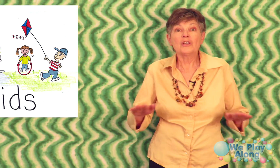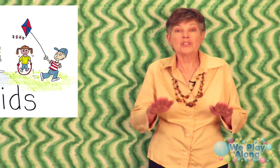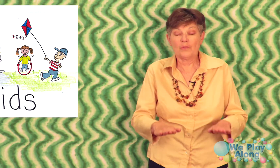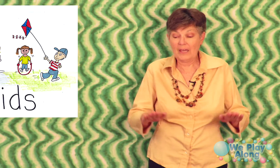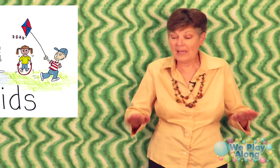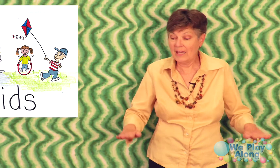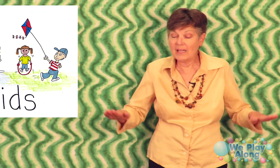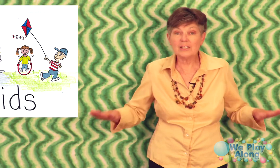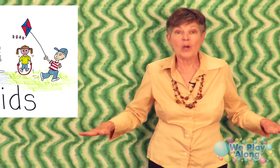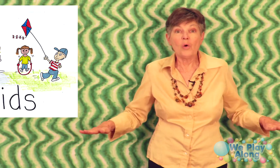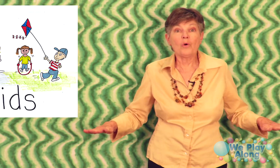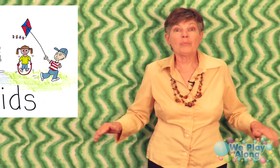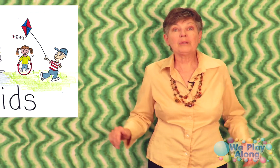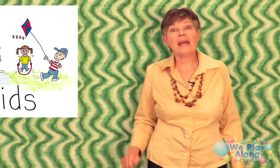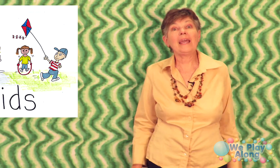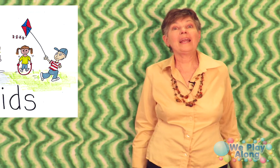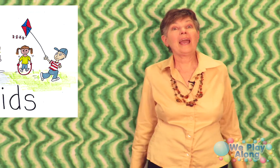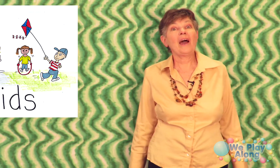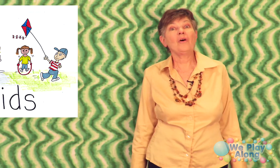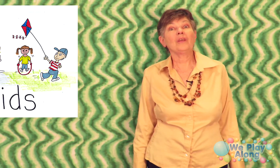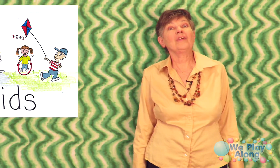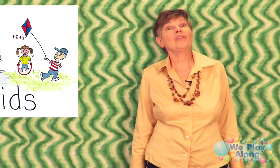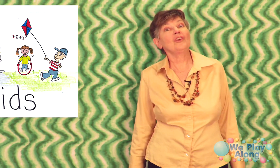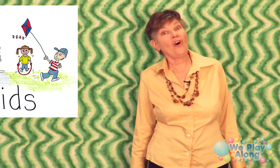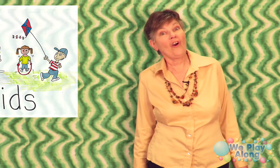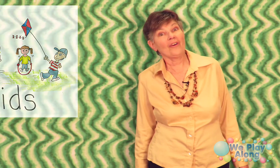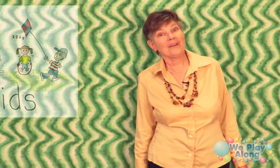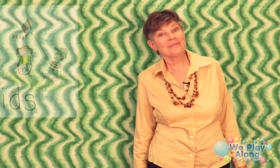So the kids were playing out in the yard.